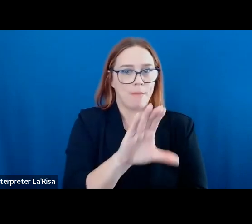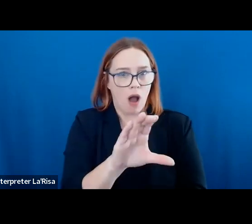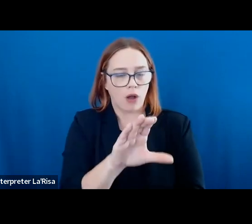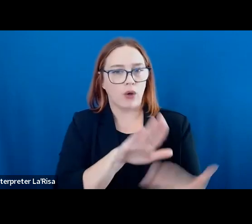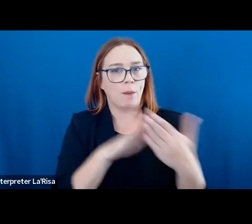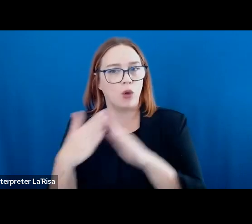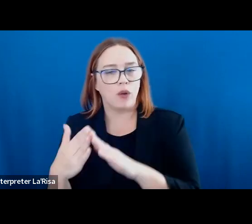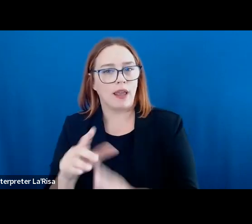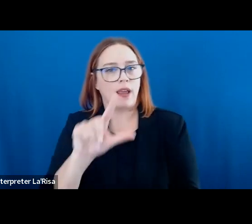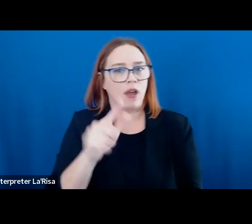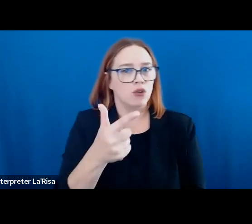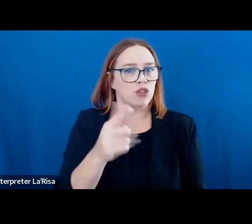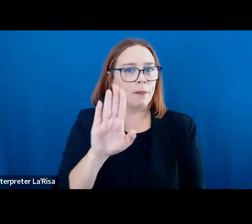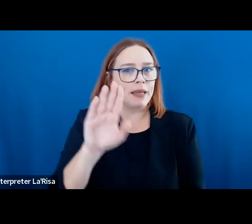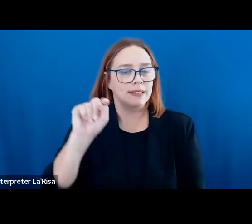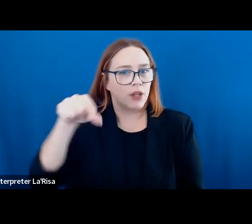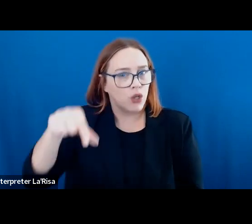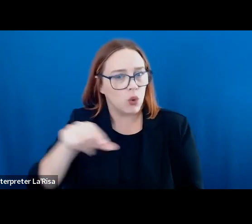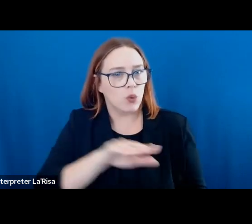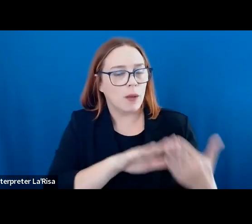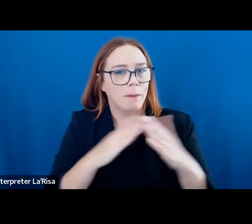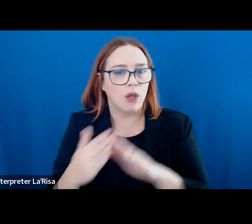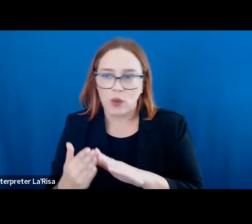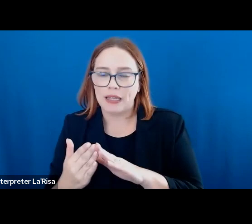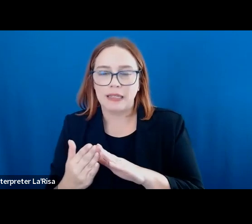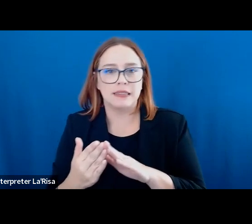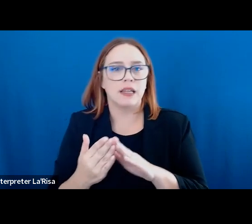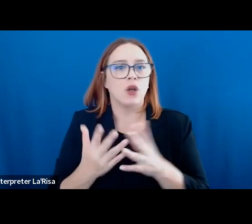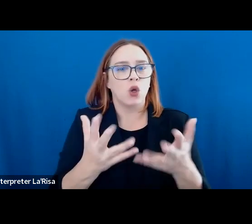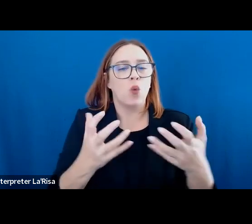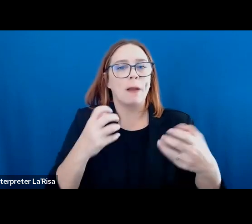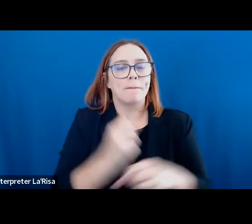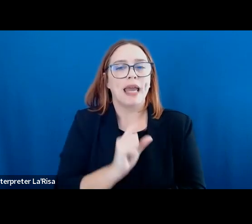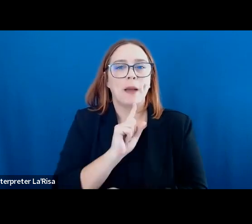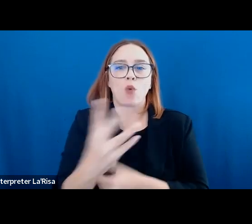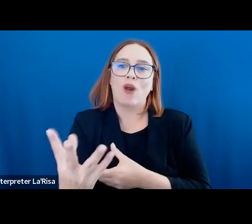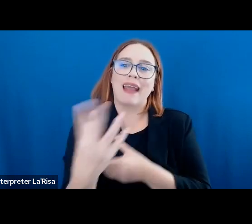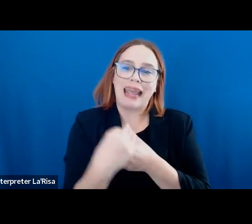communities, for just to make a more inclusive